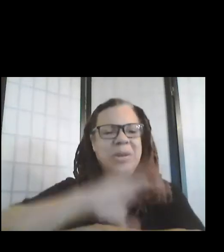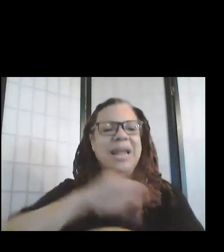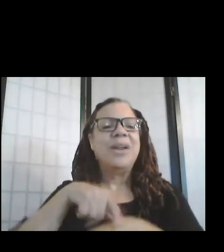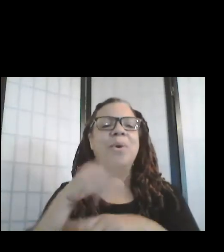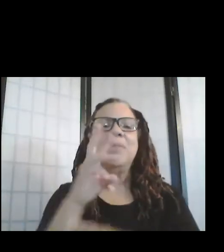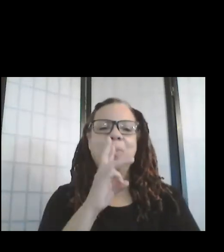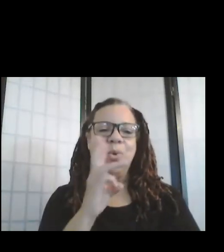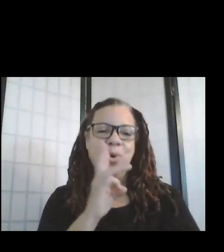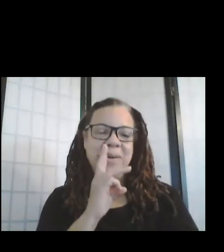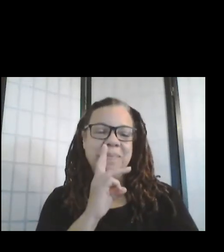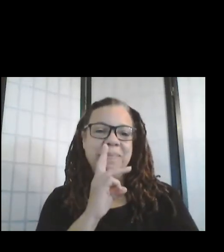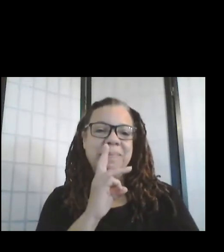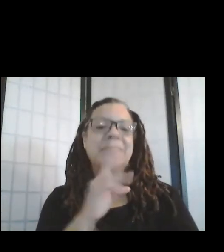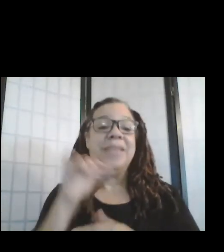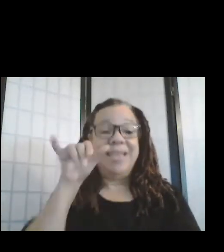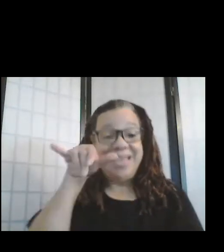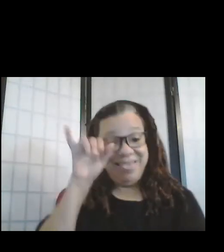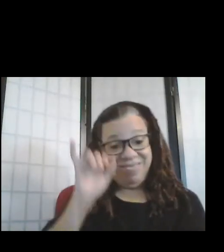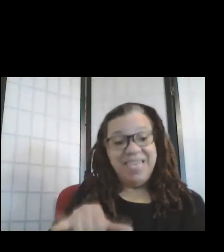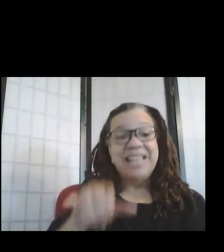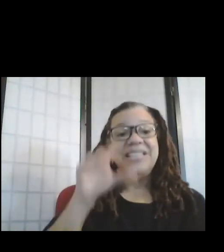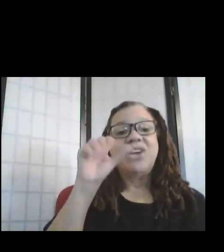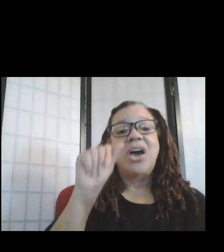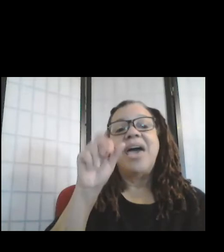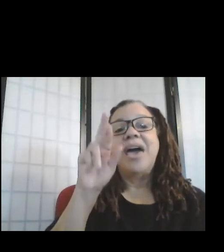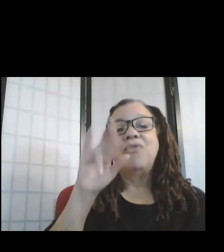So that is Aristotelian nights.